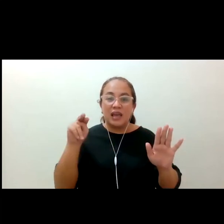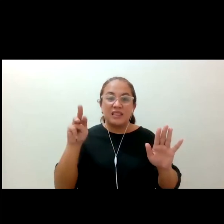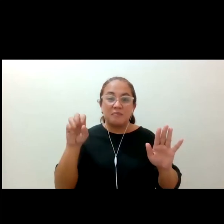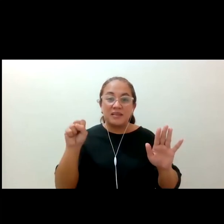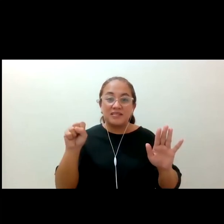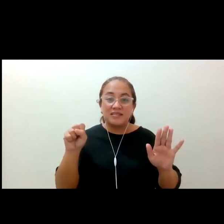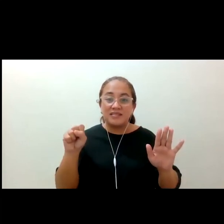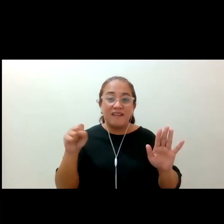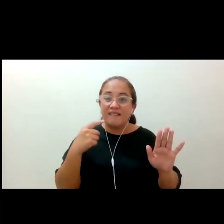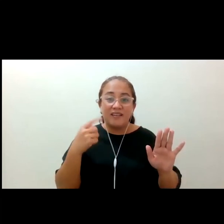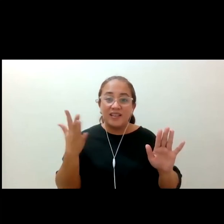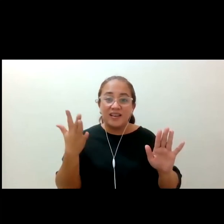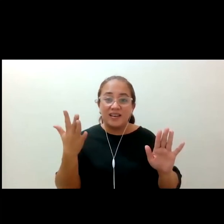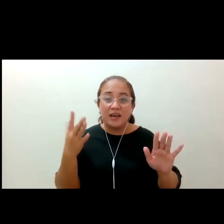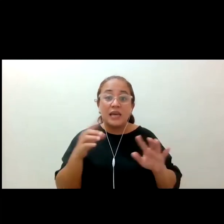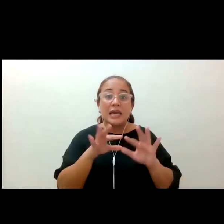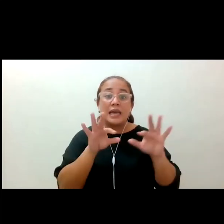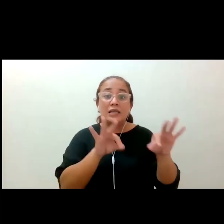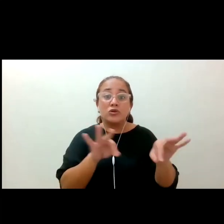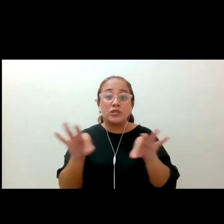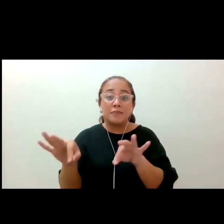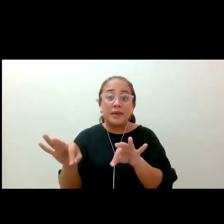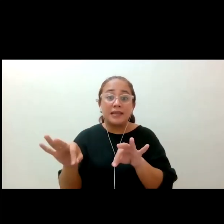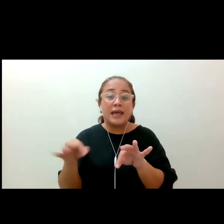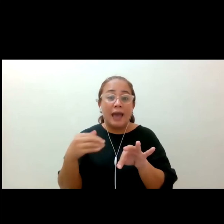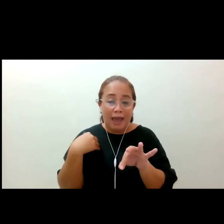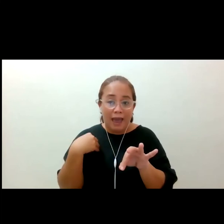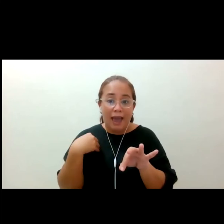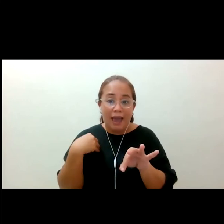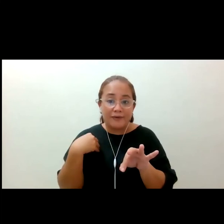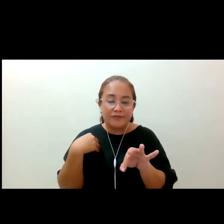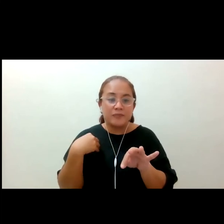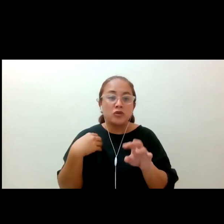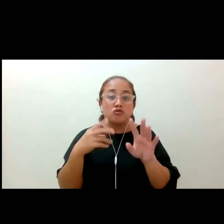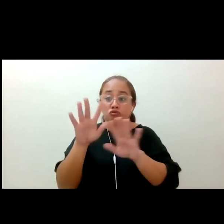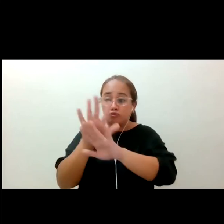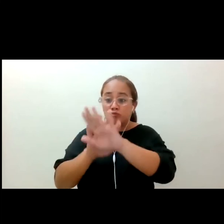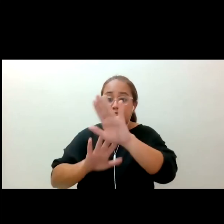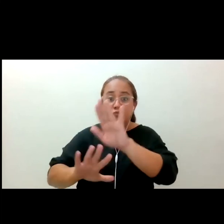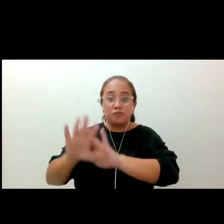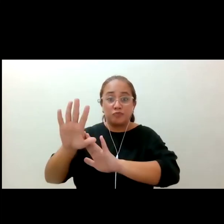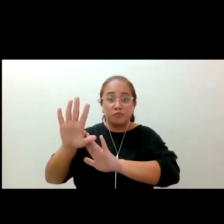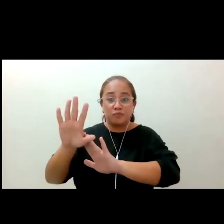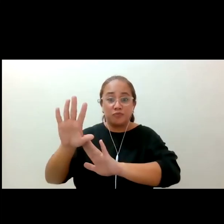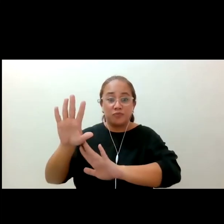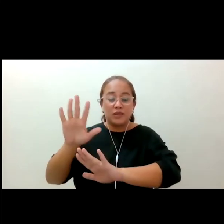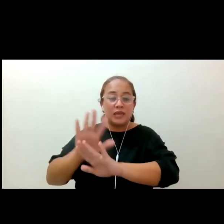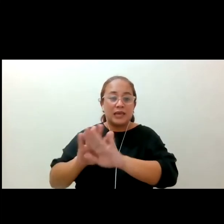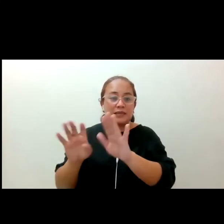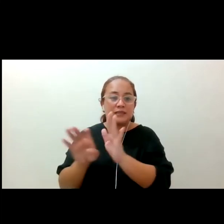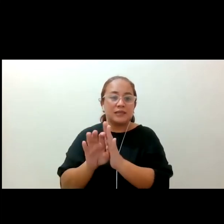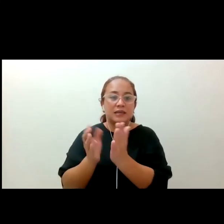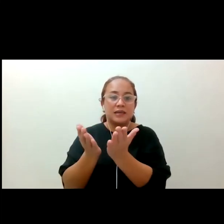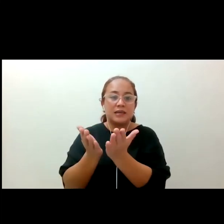expression. In Ho Chi Minh City Sign Language, you have it with some two-handed signs. If you have a